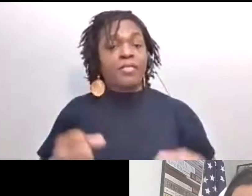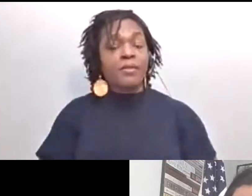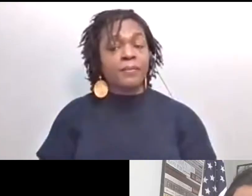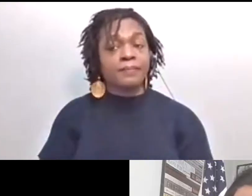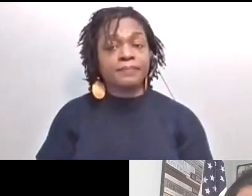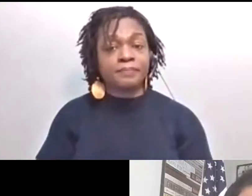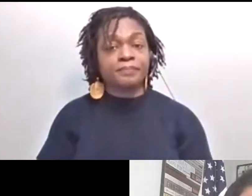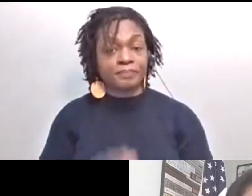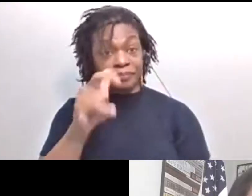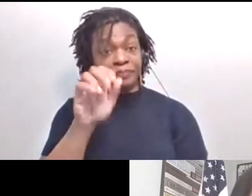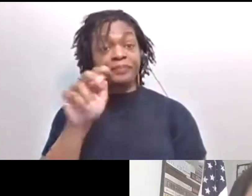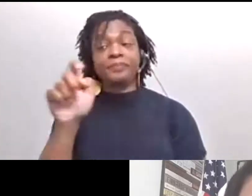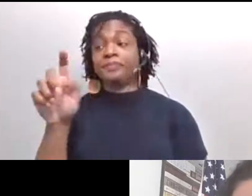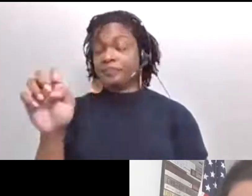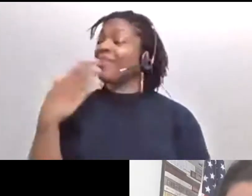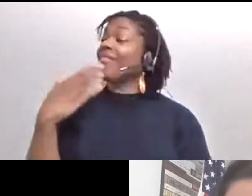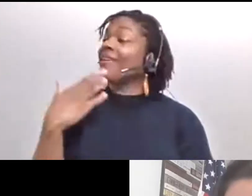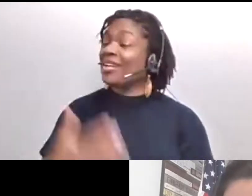Thank you.